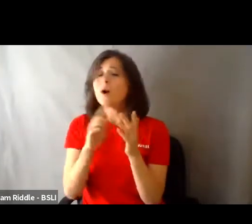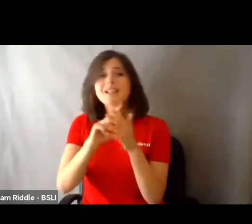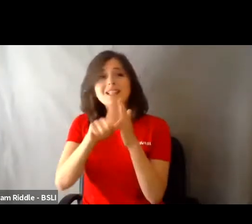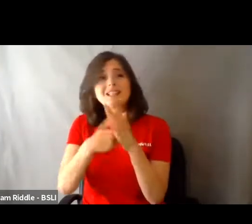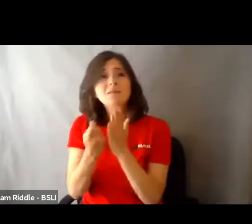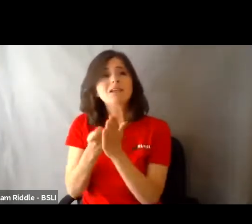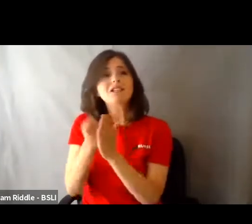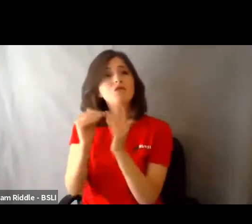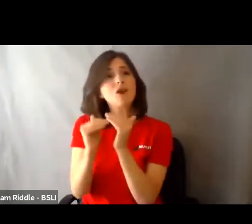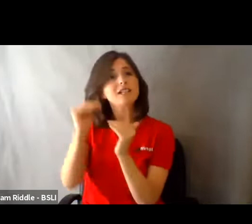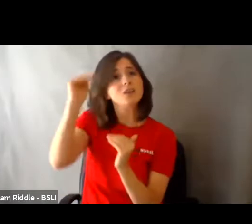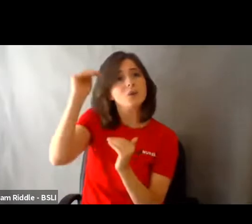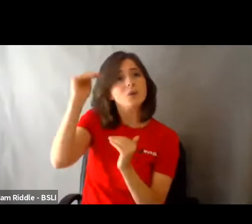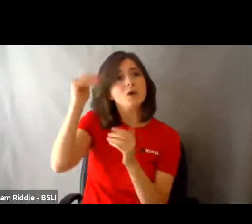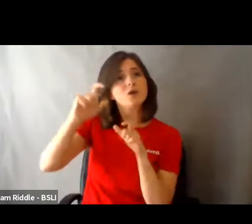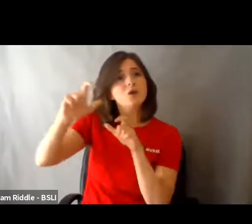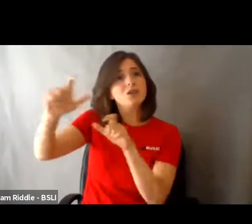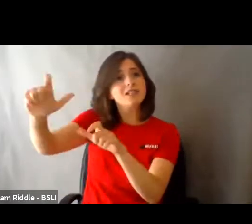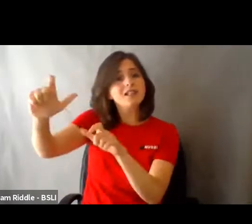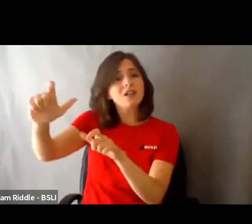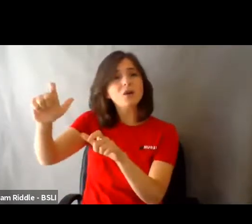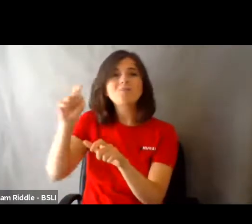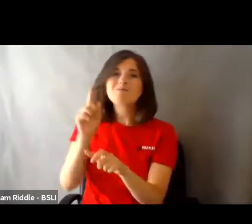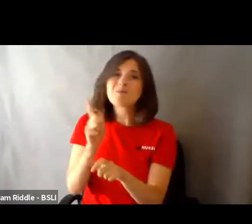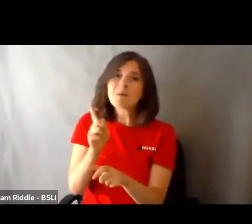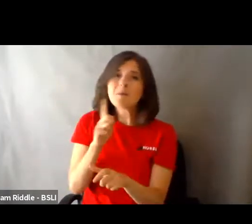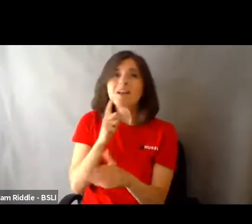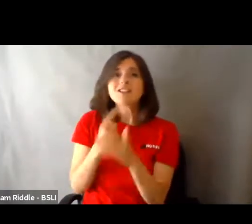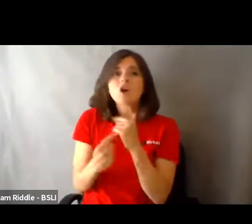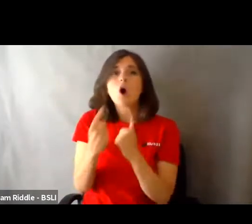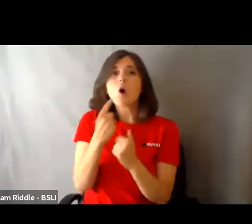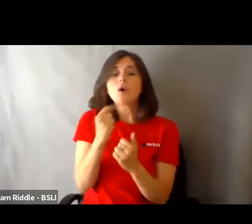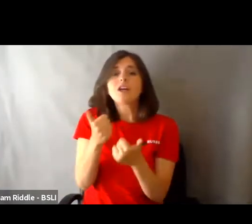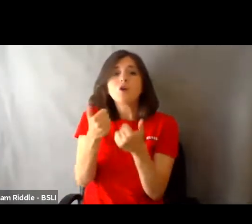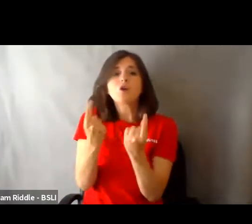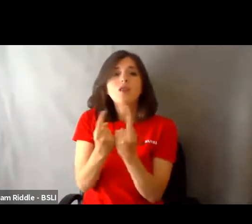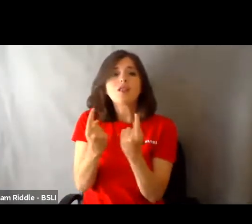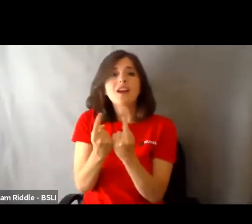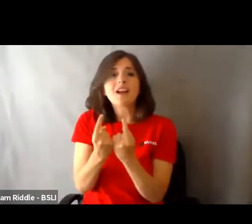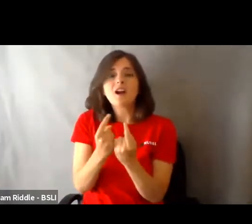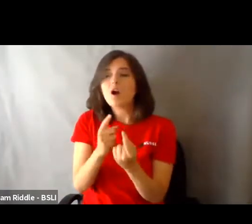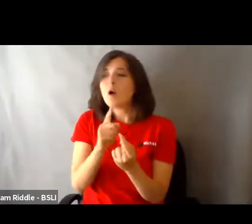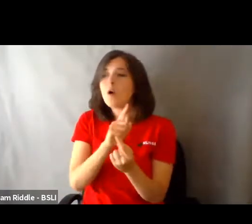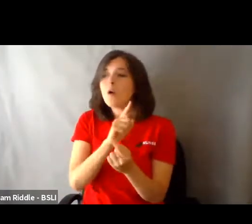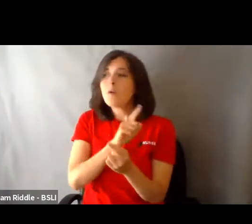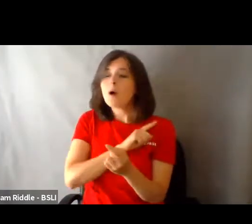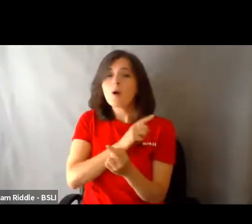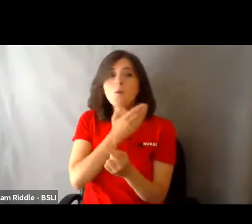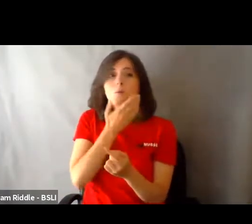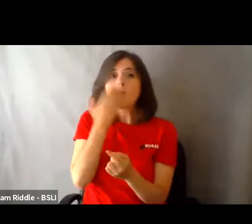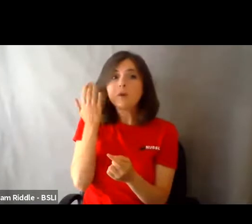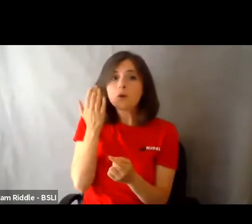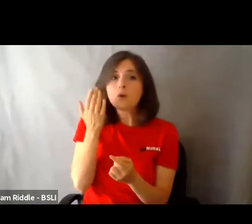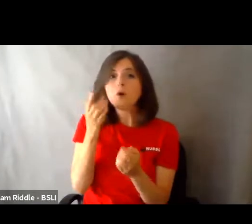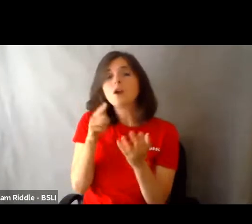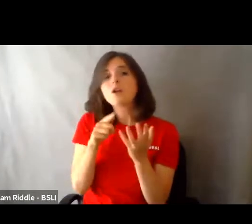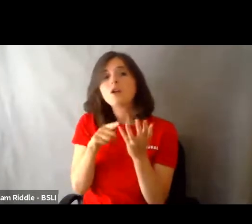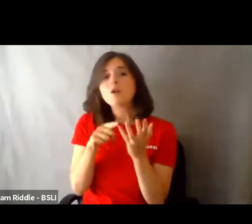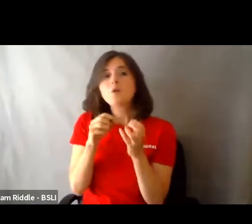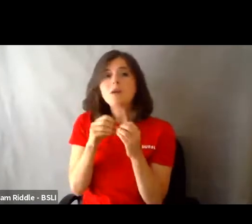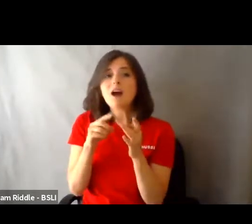only good thing about not having a universal basic income currently, and I think it means that we get the higher